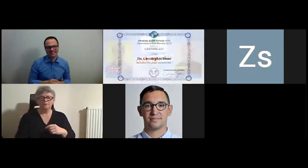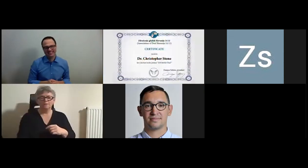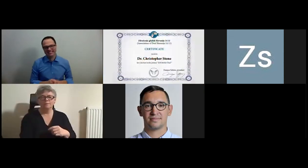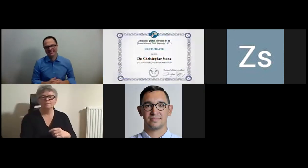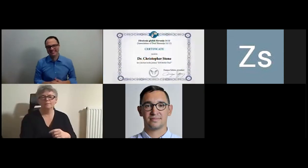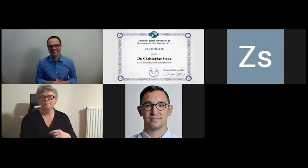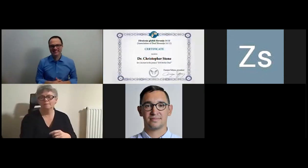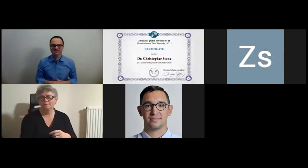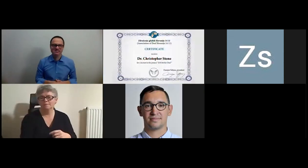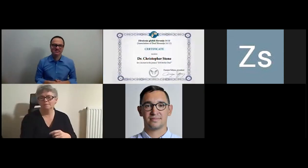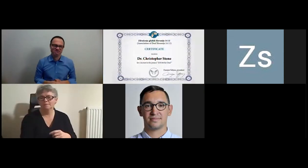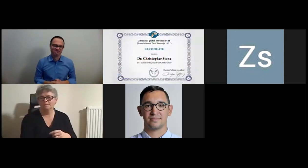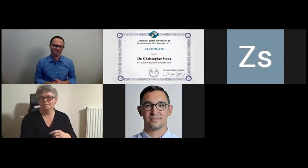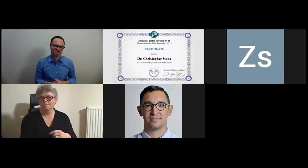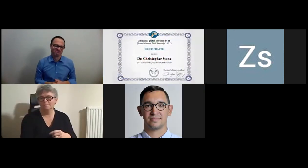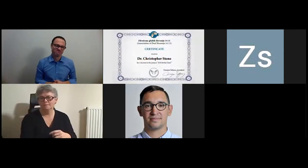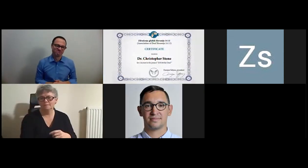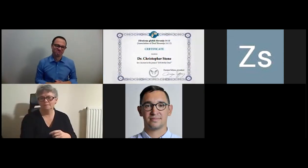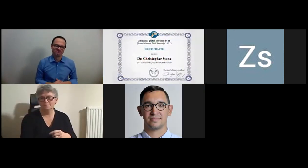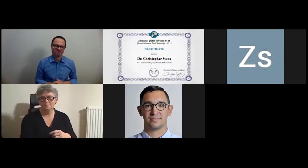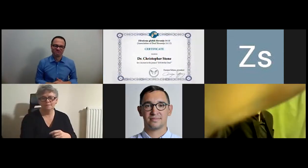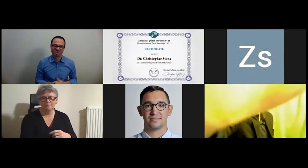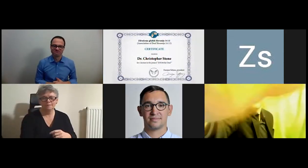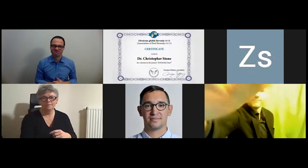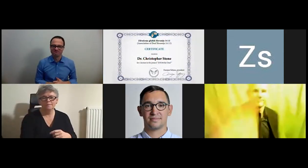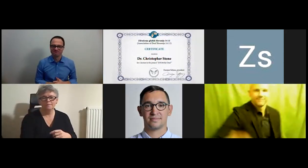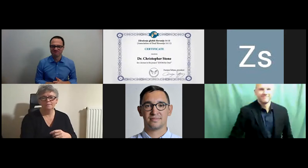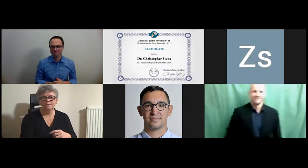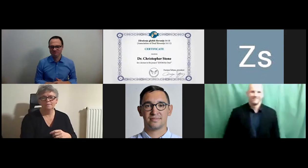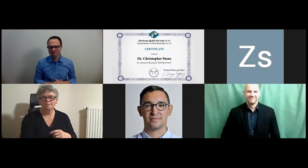is unable to attend. Next one,